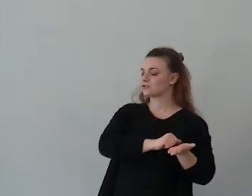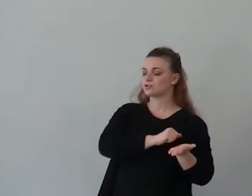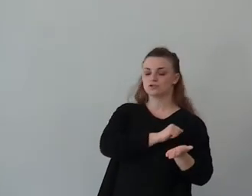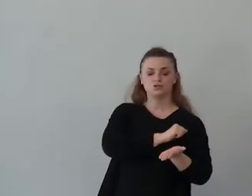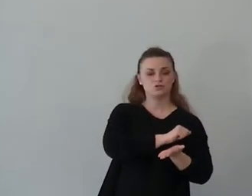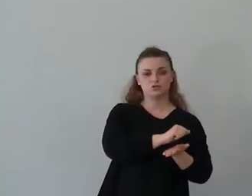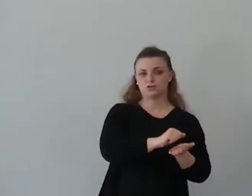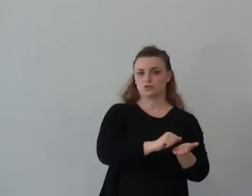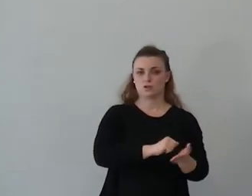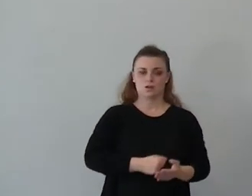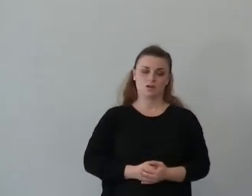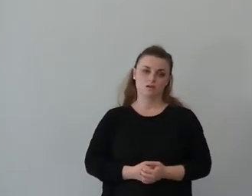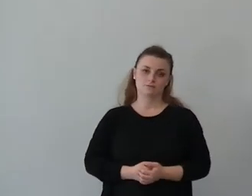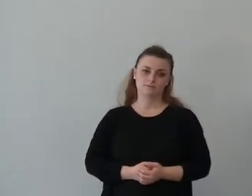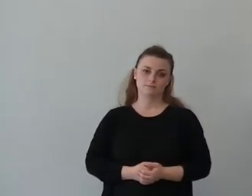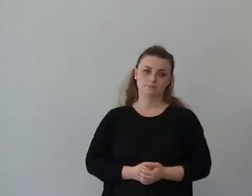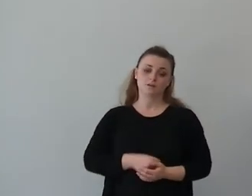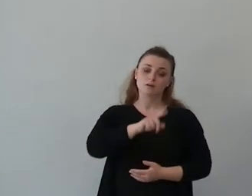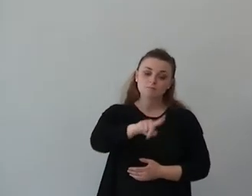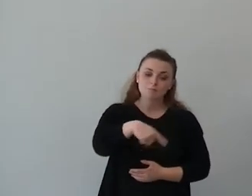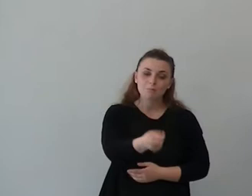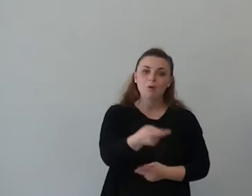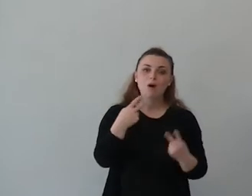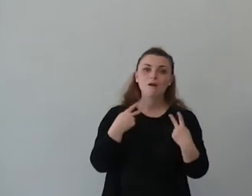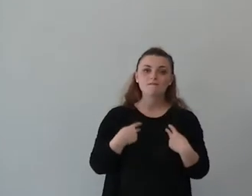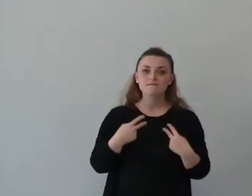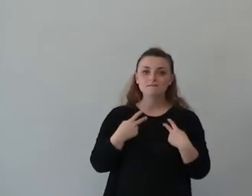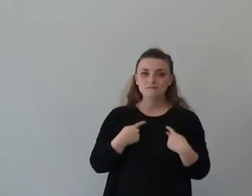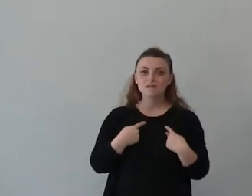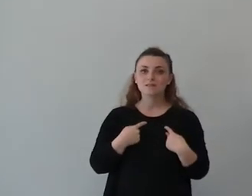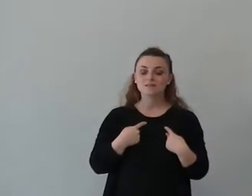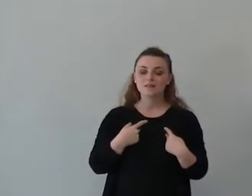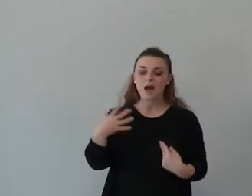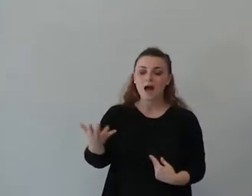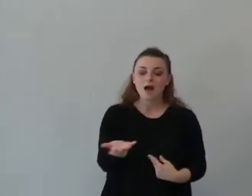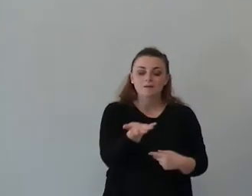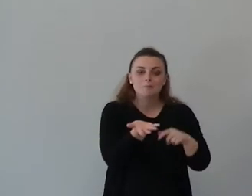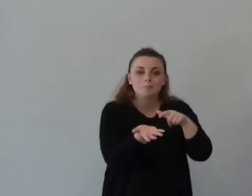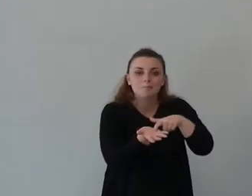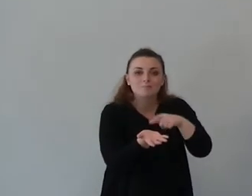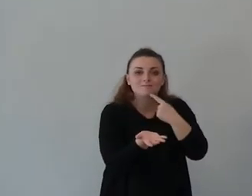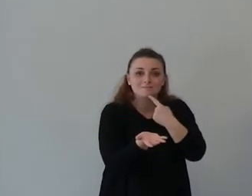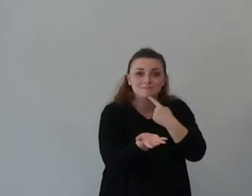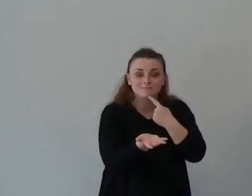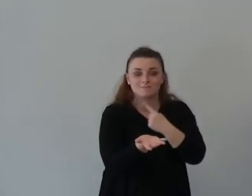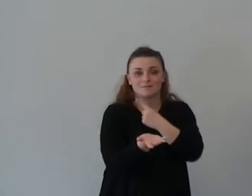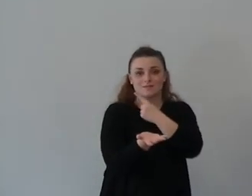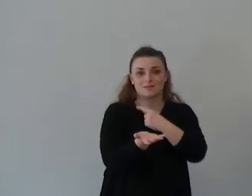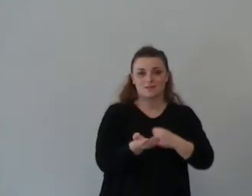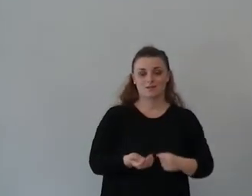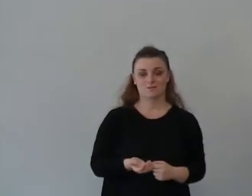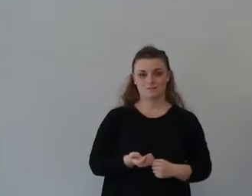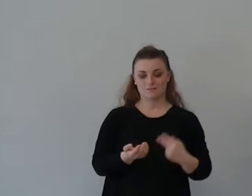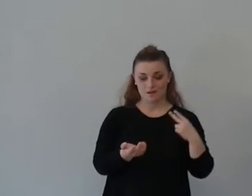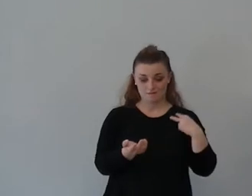E poi potrai avere la tua vita nelle mani di Dio. You also get the amazing blessing of the Holy Spirit in the part of your